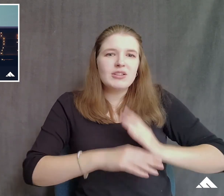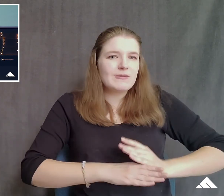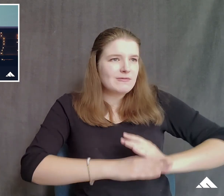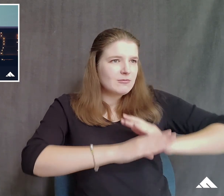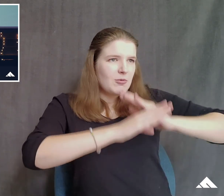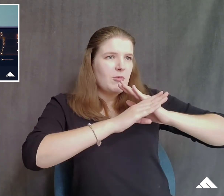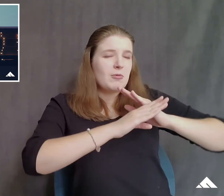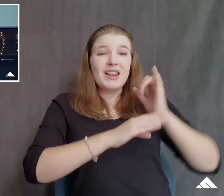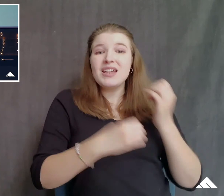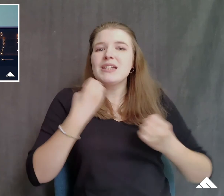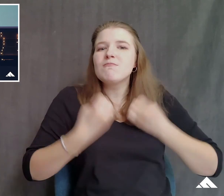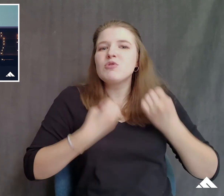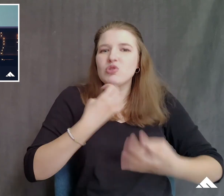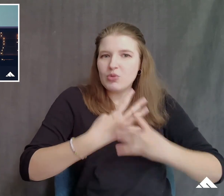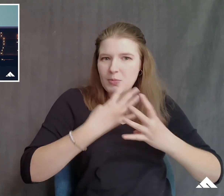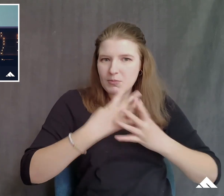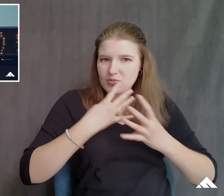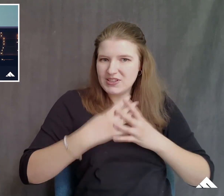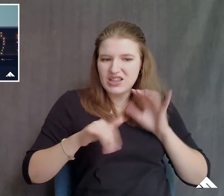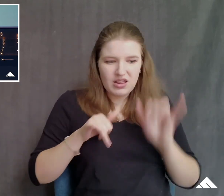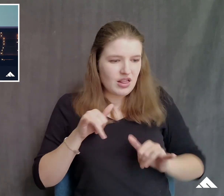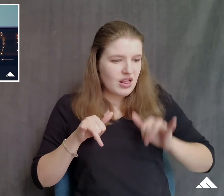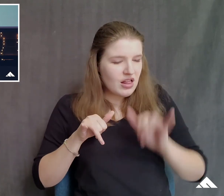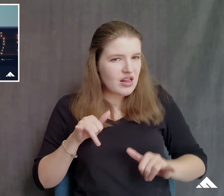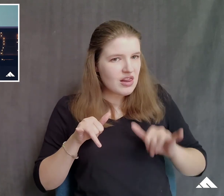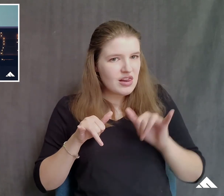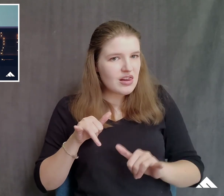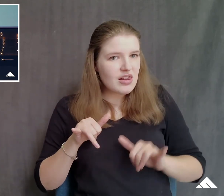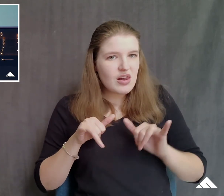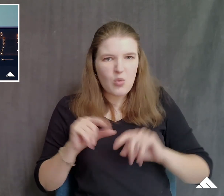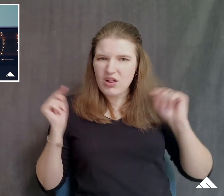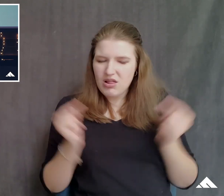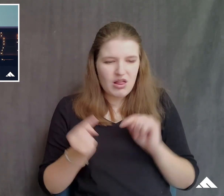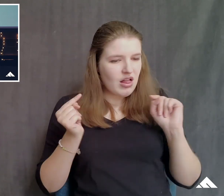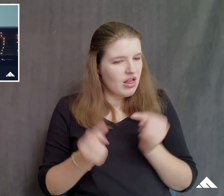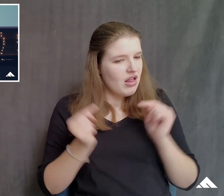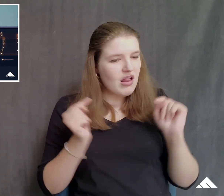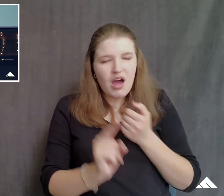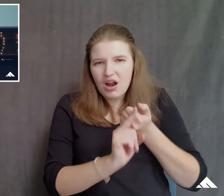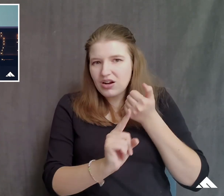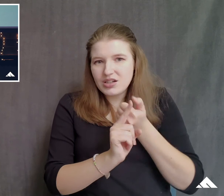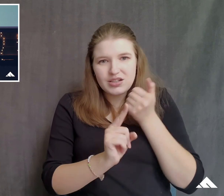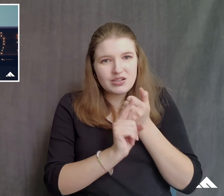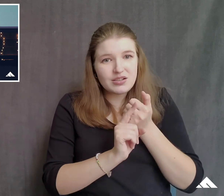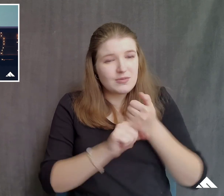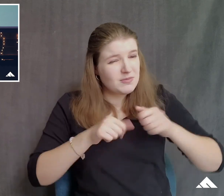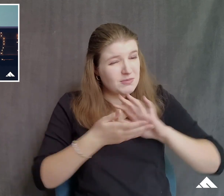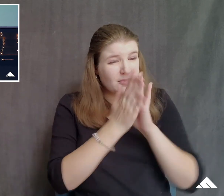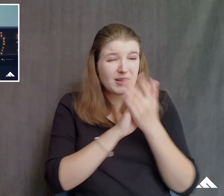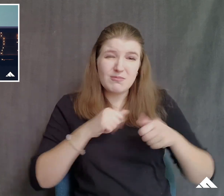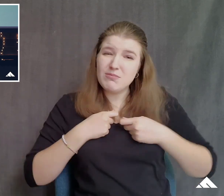prison that you will be in and that you will torment yourself in, and it's going to wear you out.